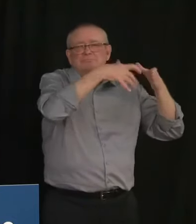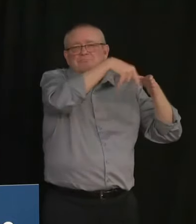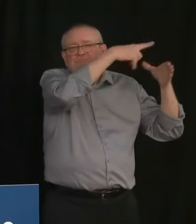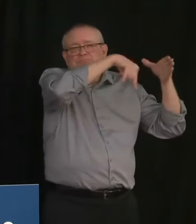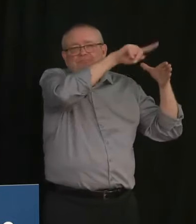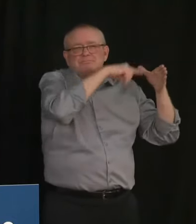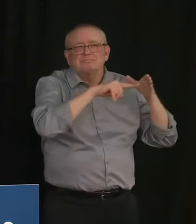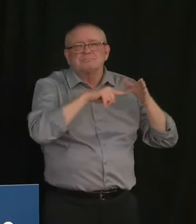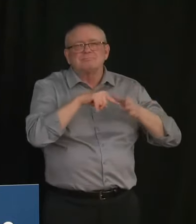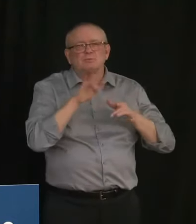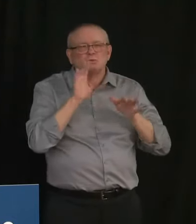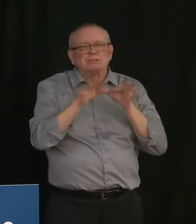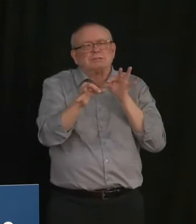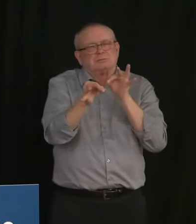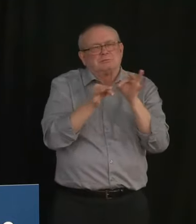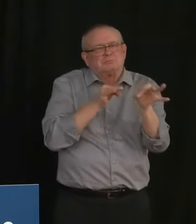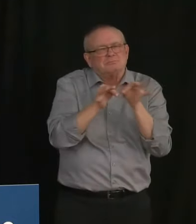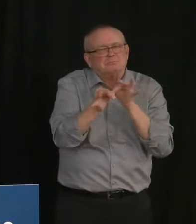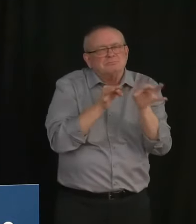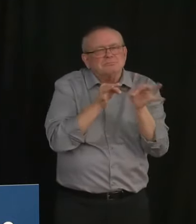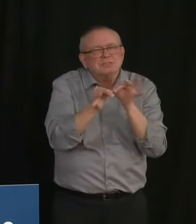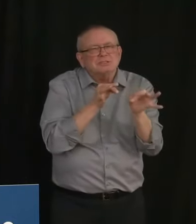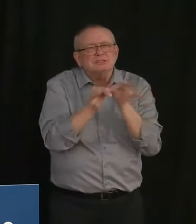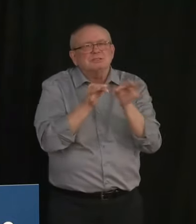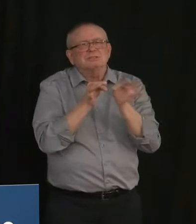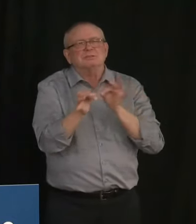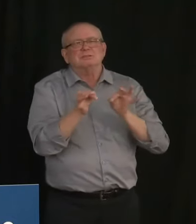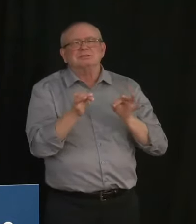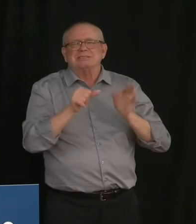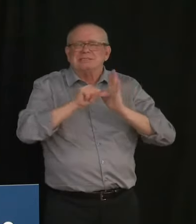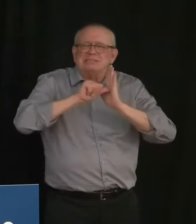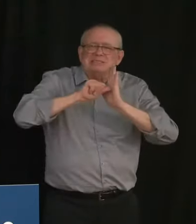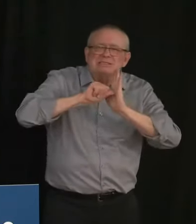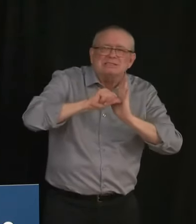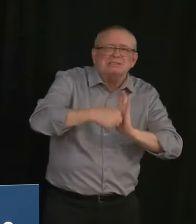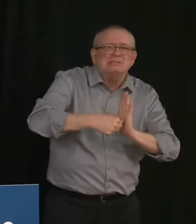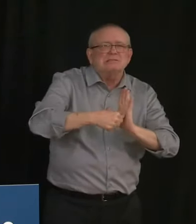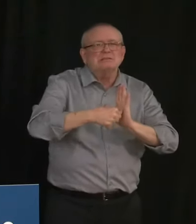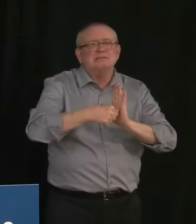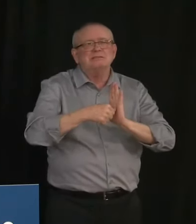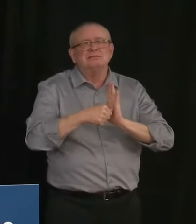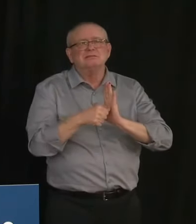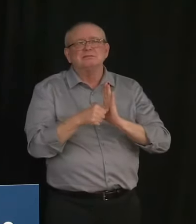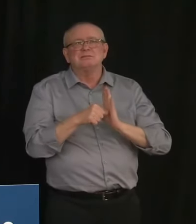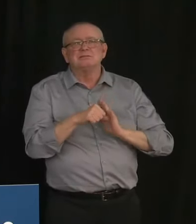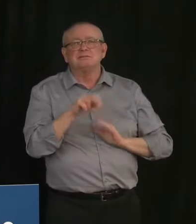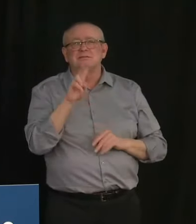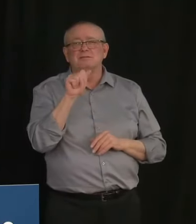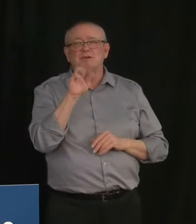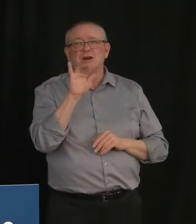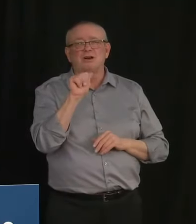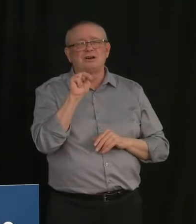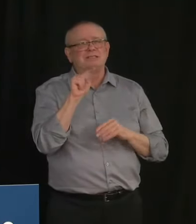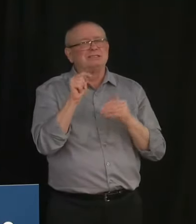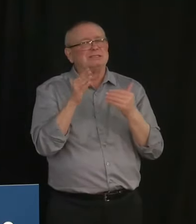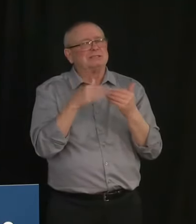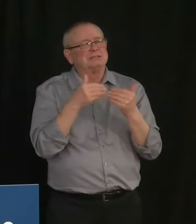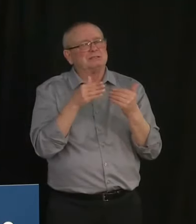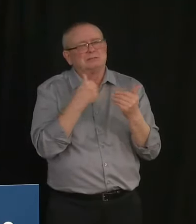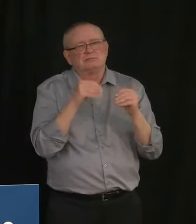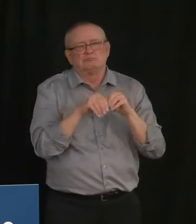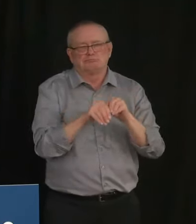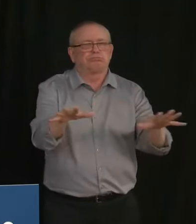with a variant of concern or who are contacts will emphasize how much more transmissible this variant is and how important it